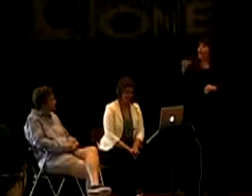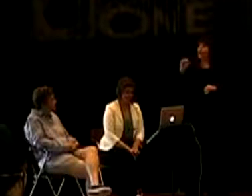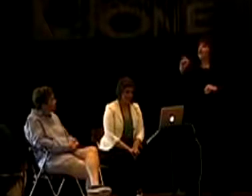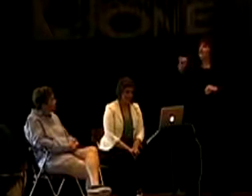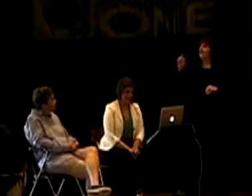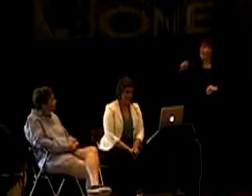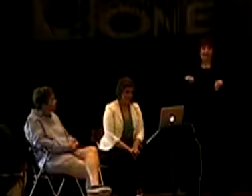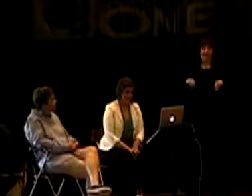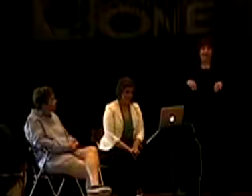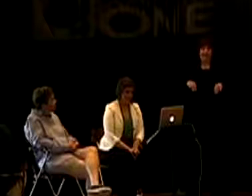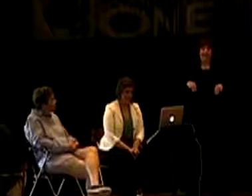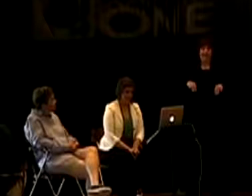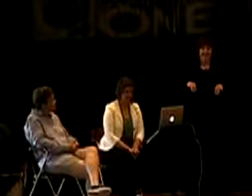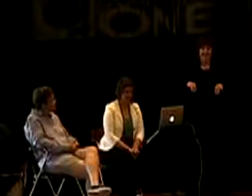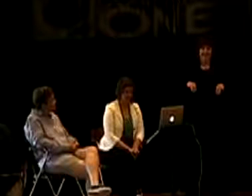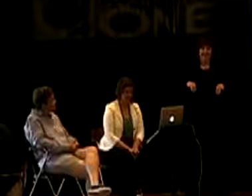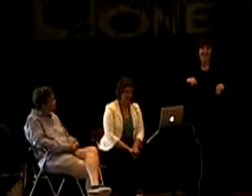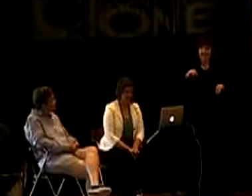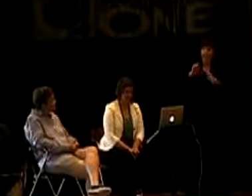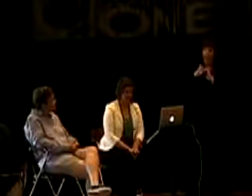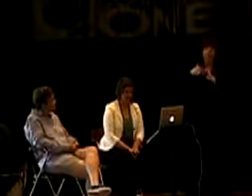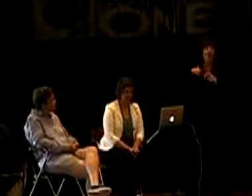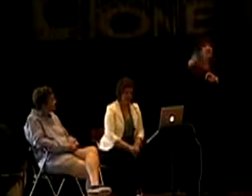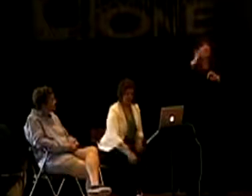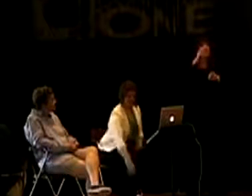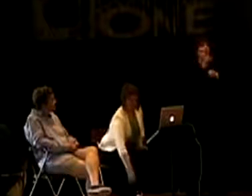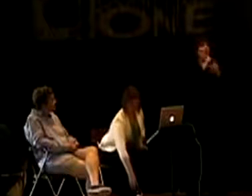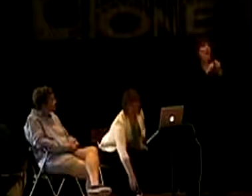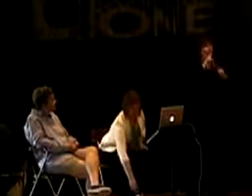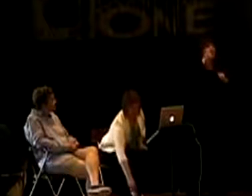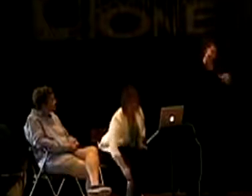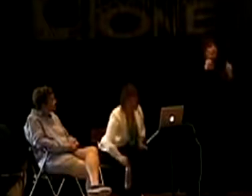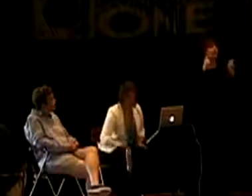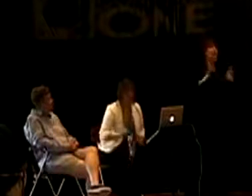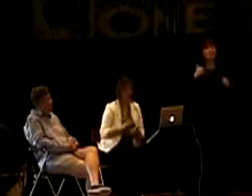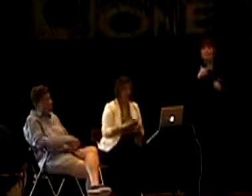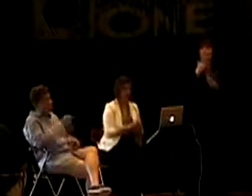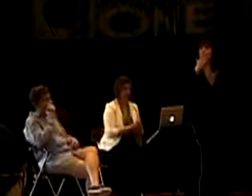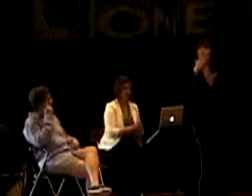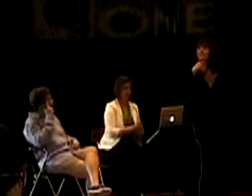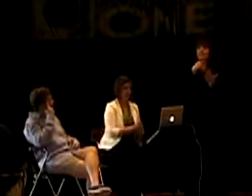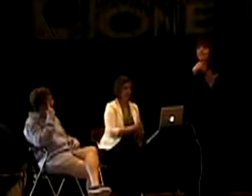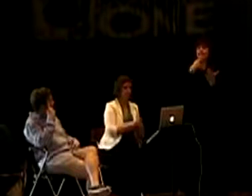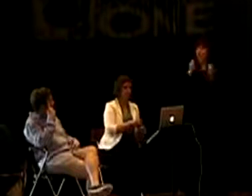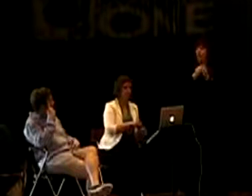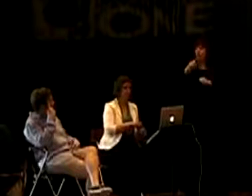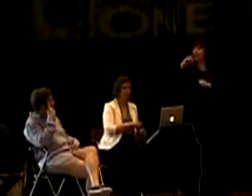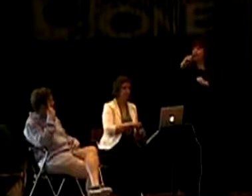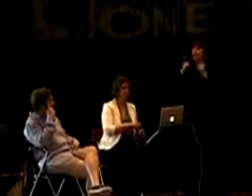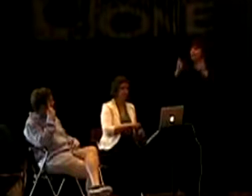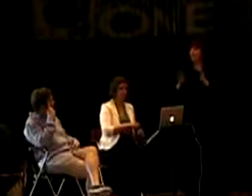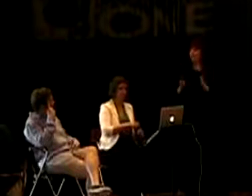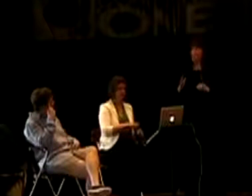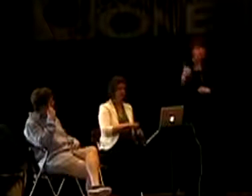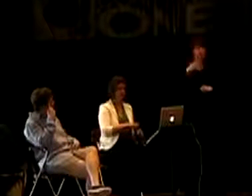happened when I've worked a lot with deaf performers. I've voiced quite a bit with deaf performers. And I have one